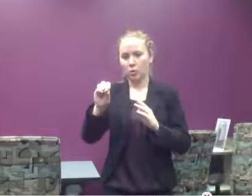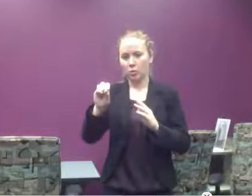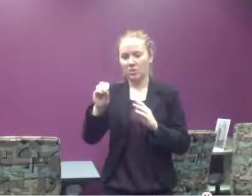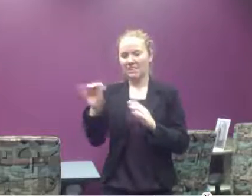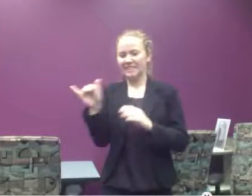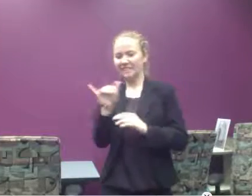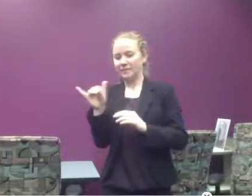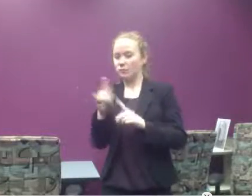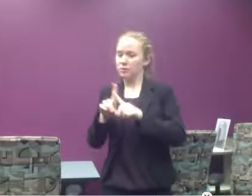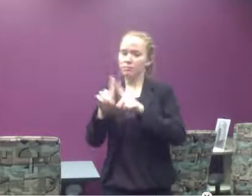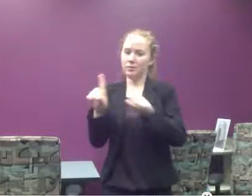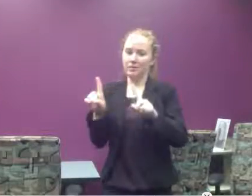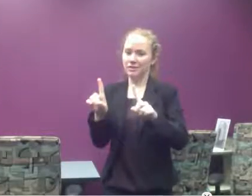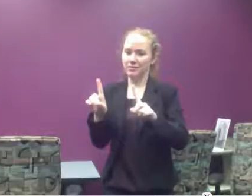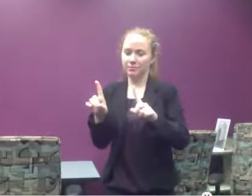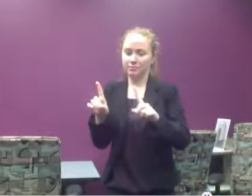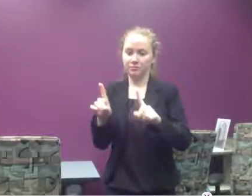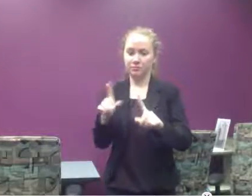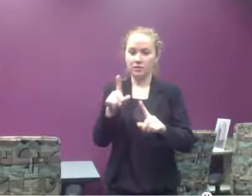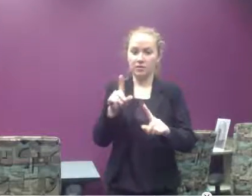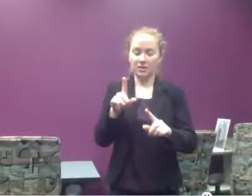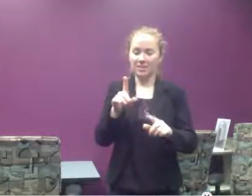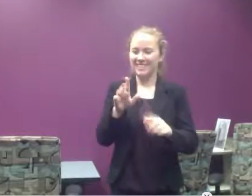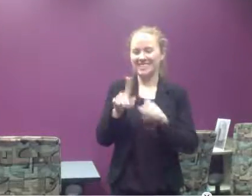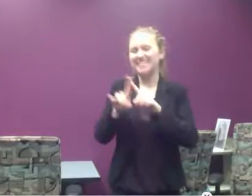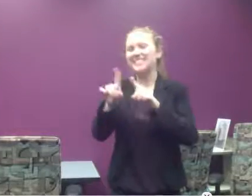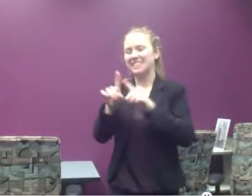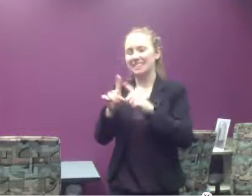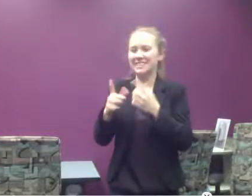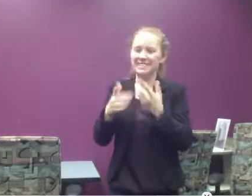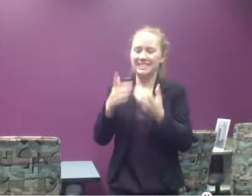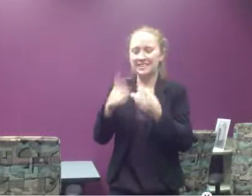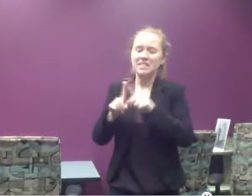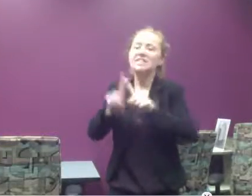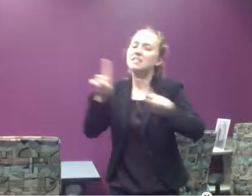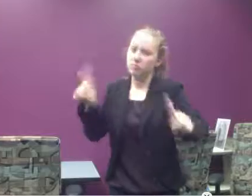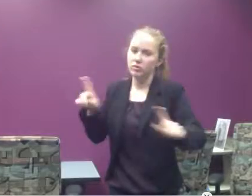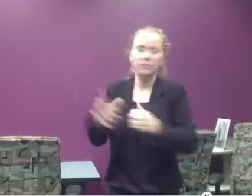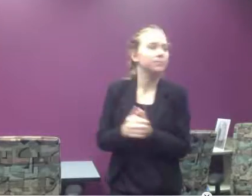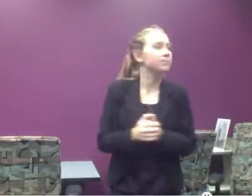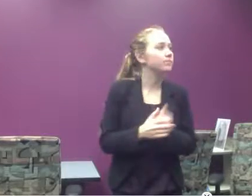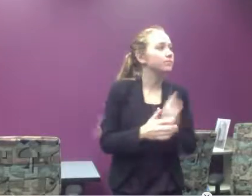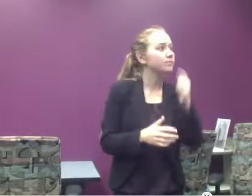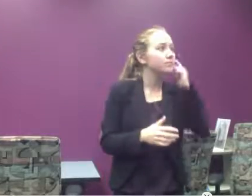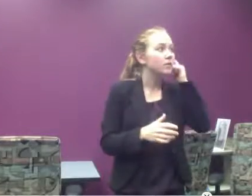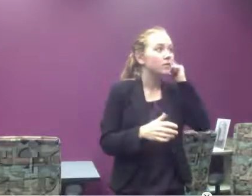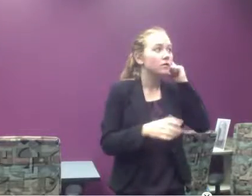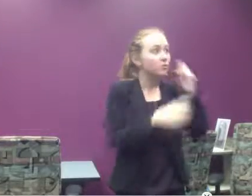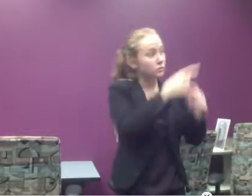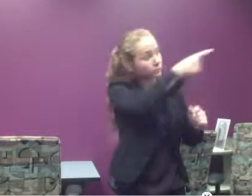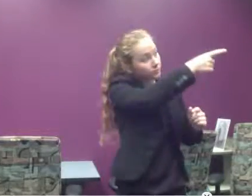That was Pablo Picasso, who kind of was who did it first, but they were different types of painters.